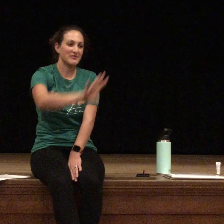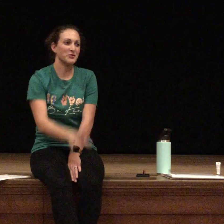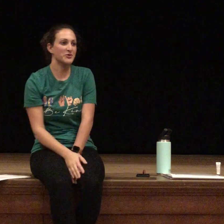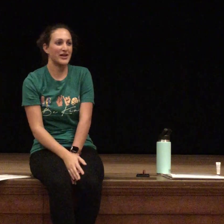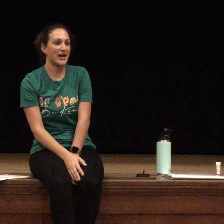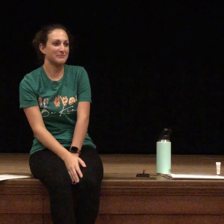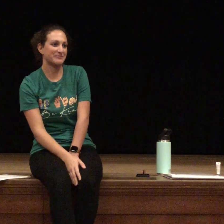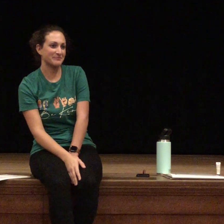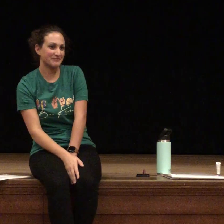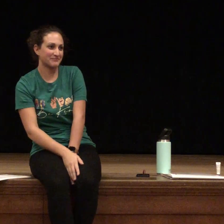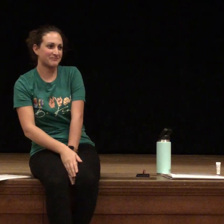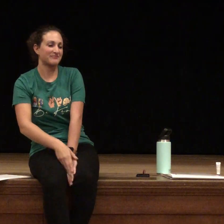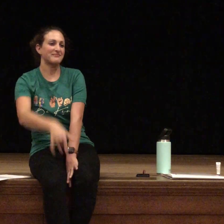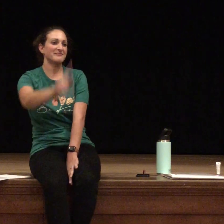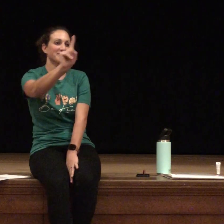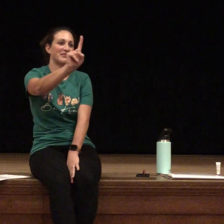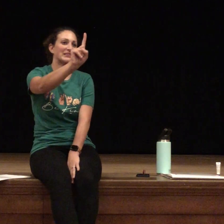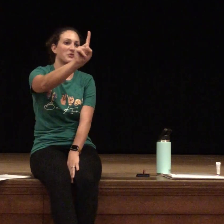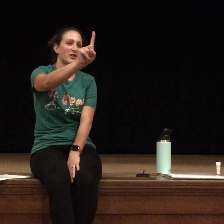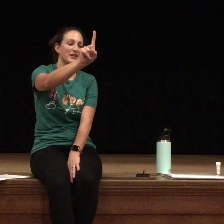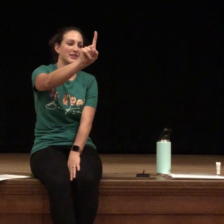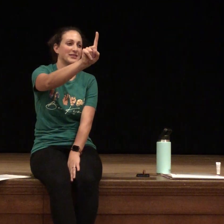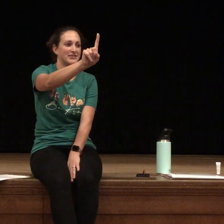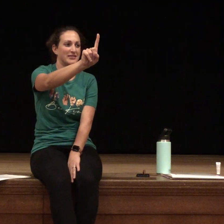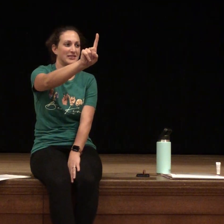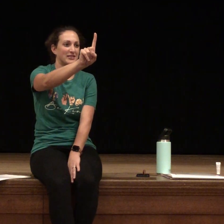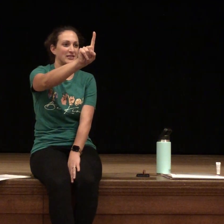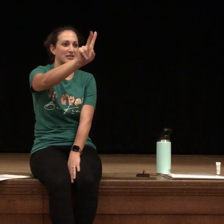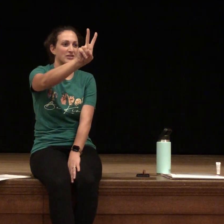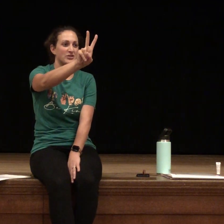So we'll do that again. So 1, 2,